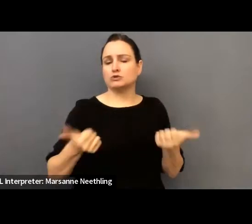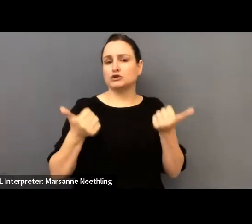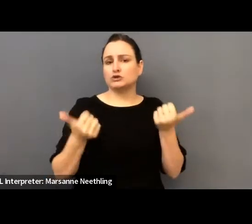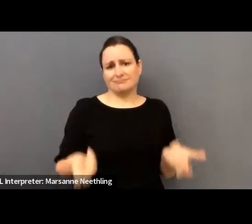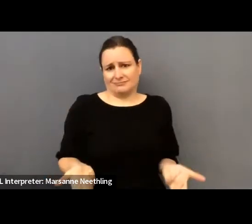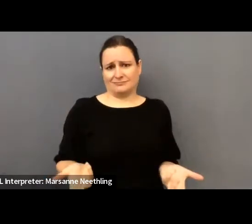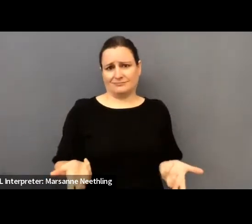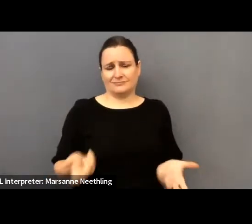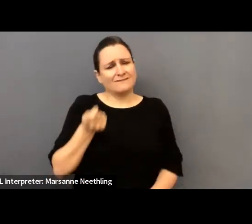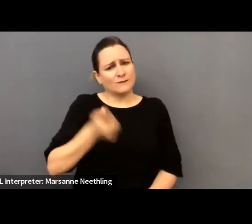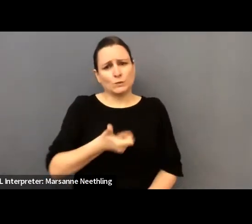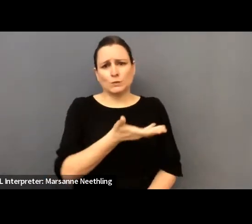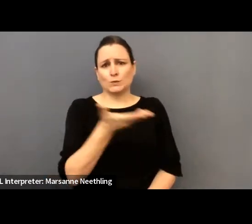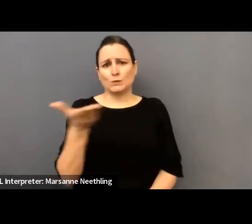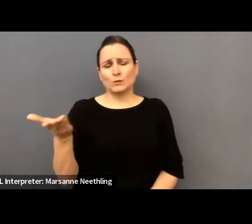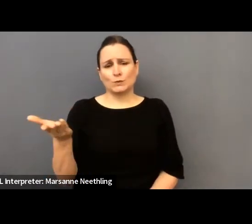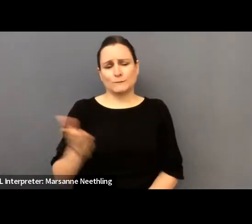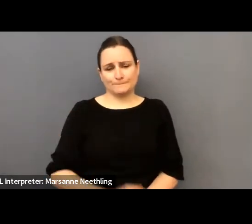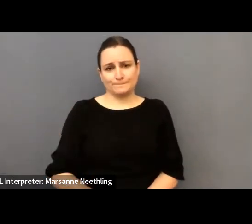then we have